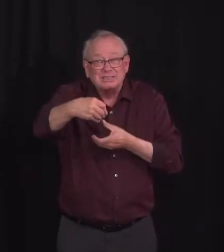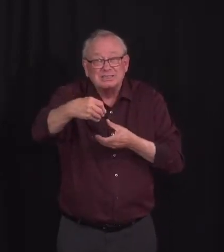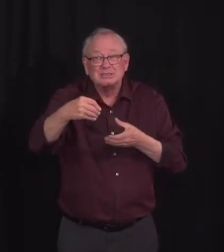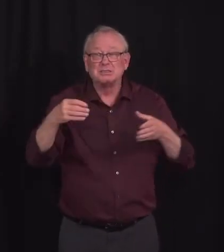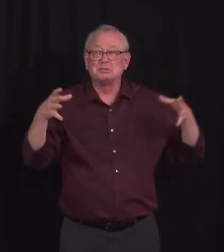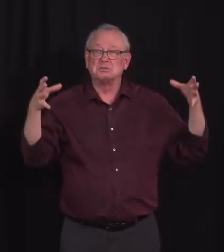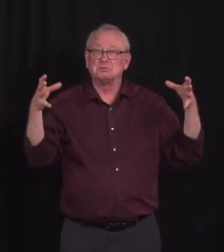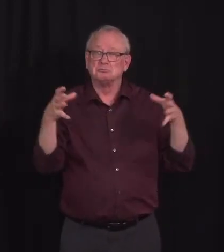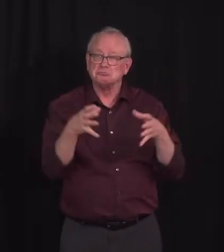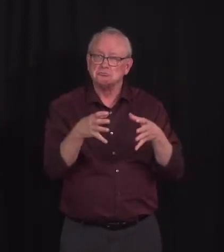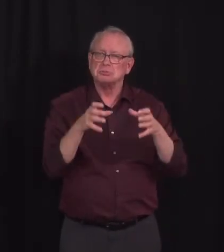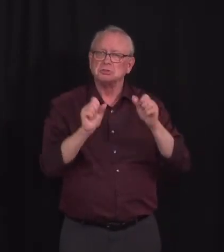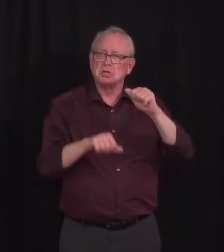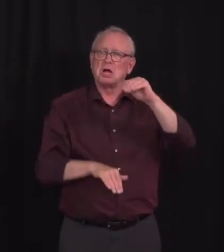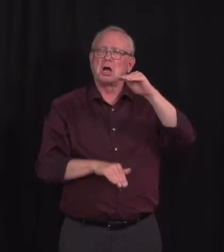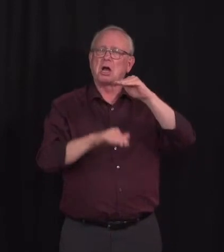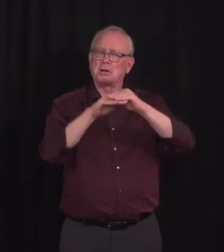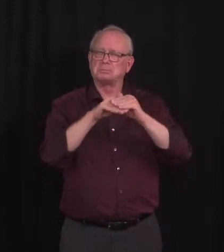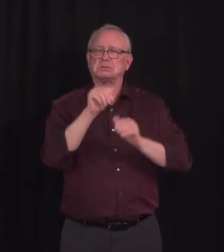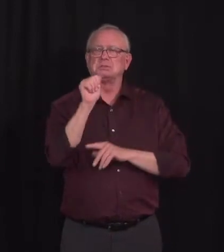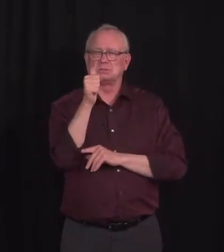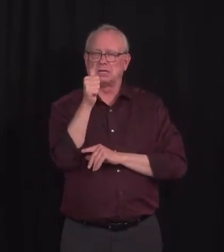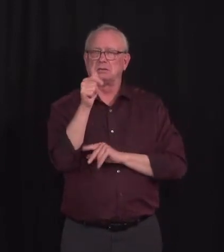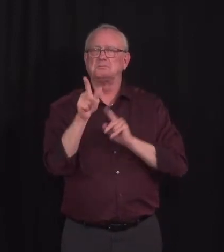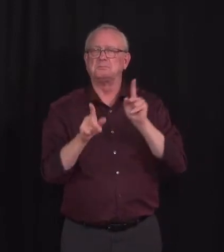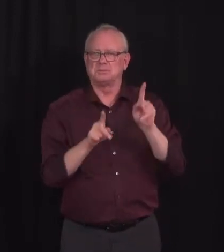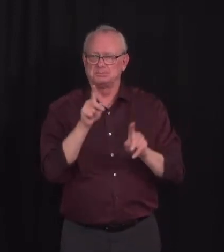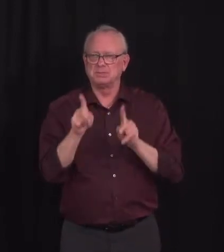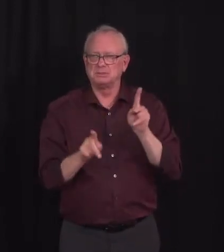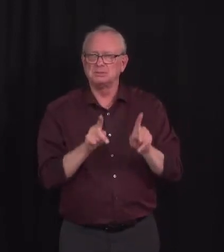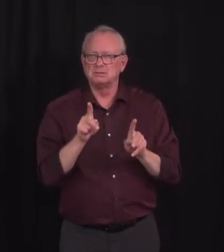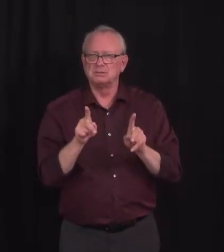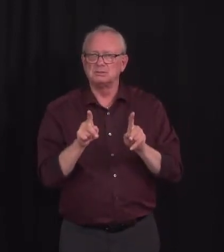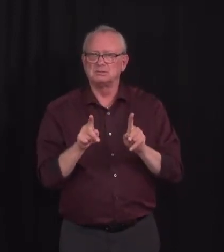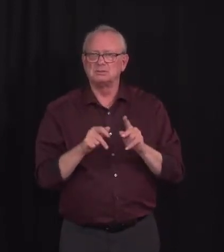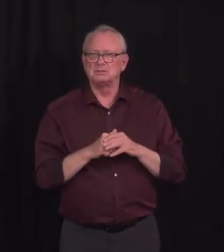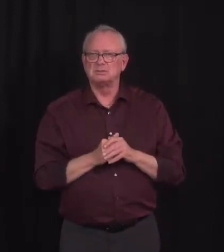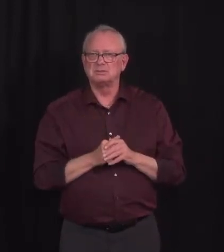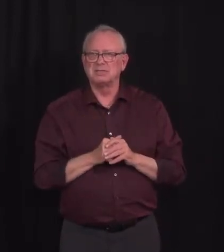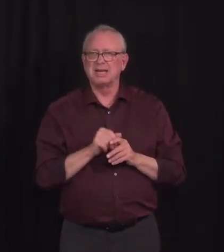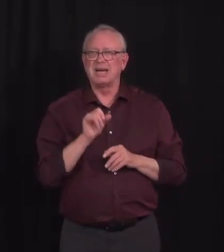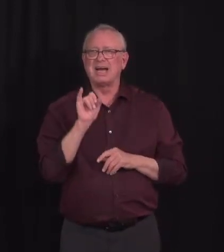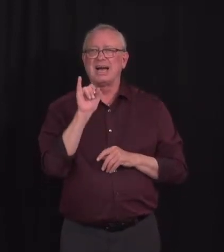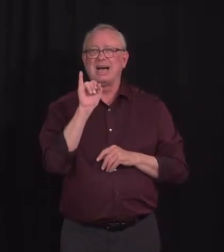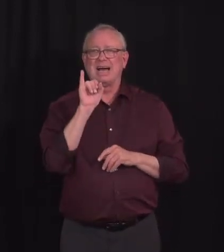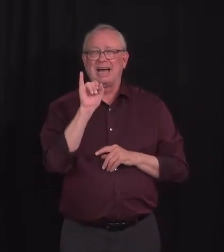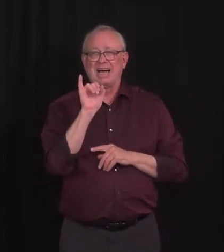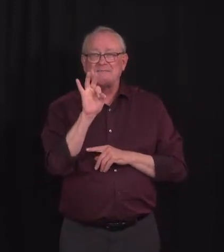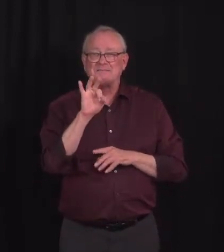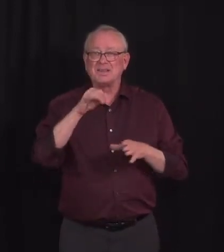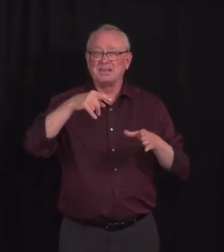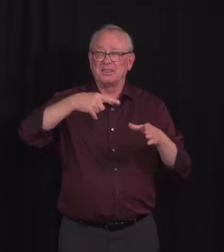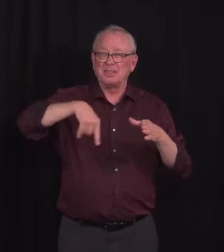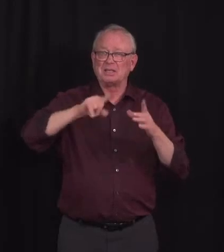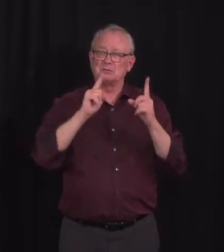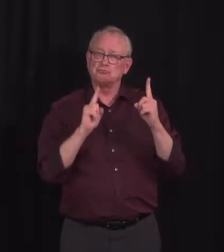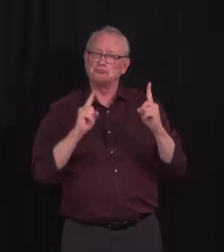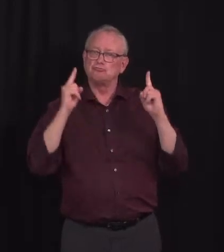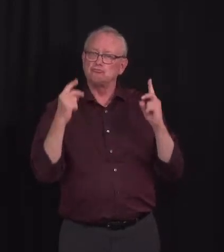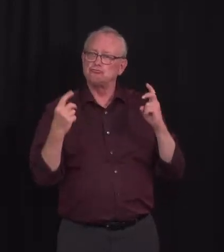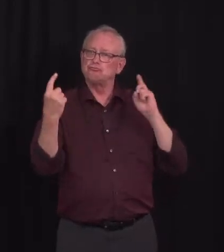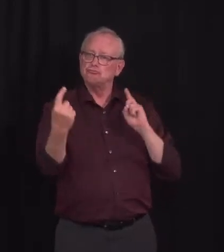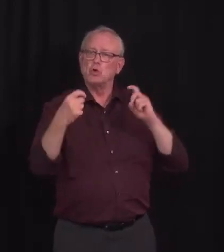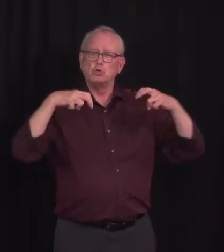to 10 people who are present at an outdoor social gathering. As long as those individuals are 2 meters apart, we don't